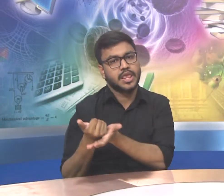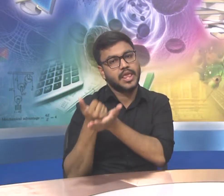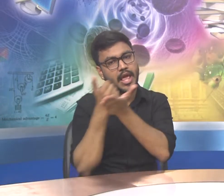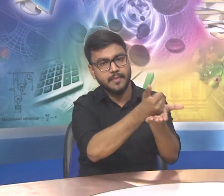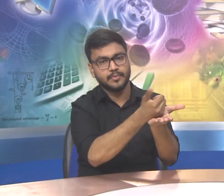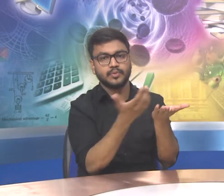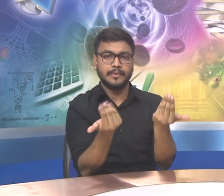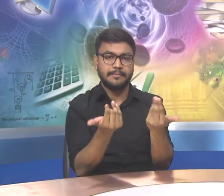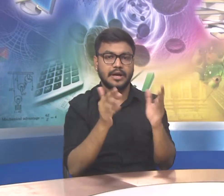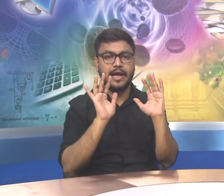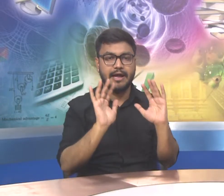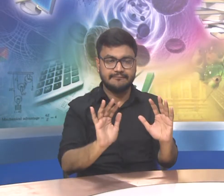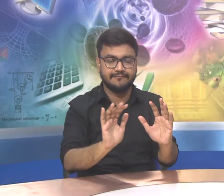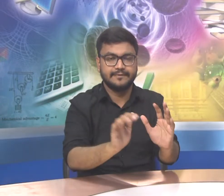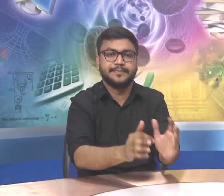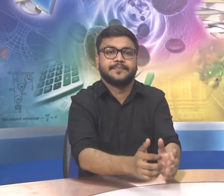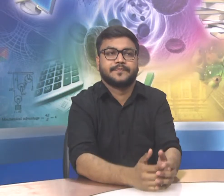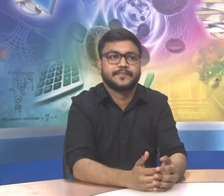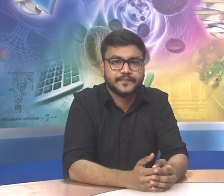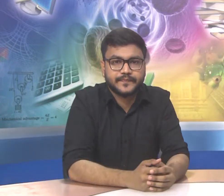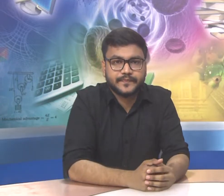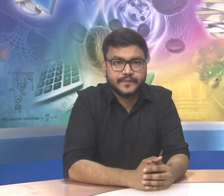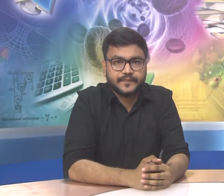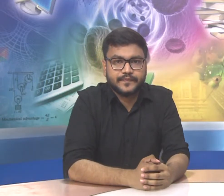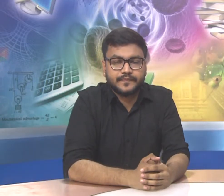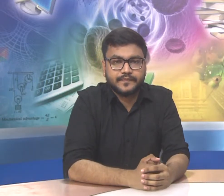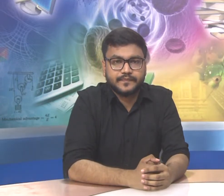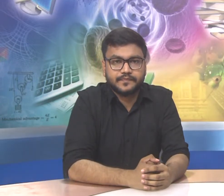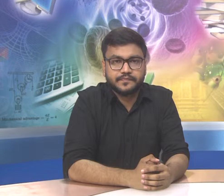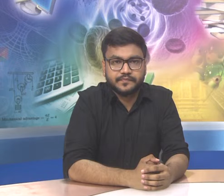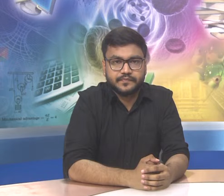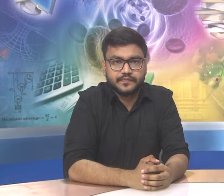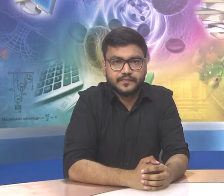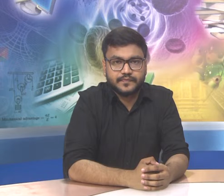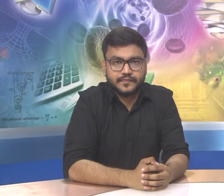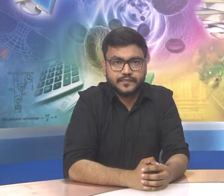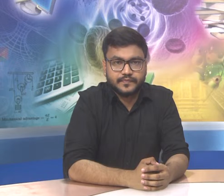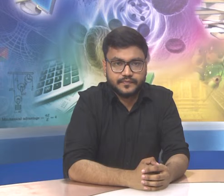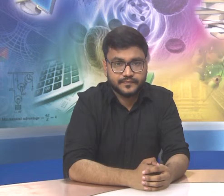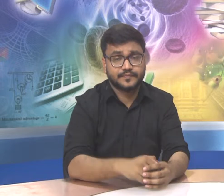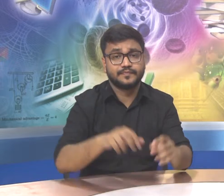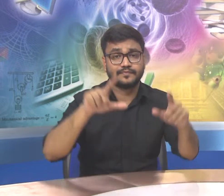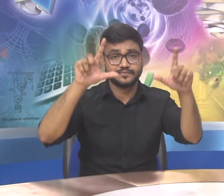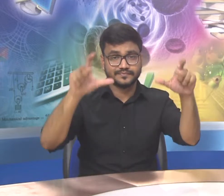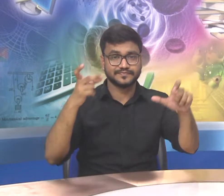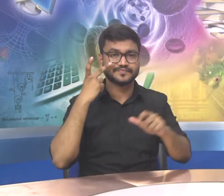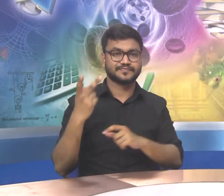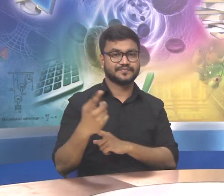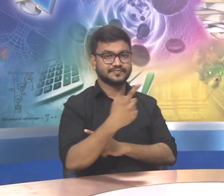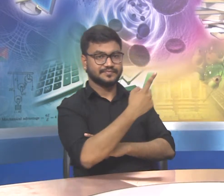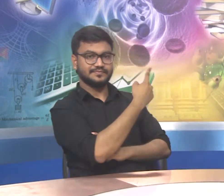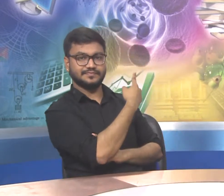funds and help in its proper channelization among various sectors.